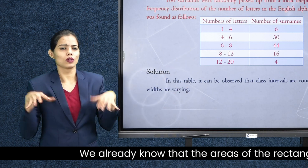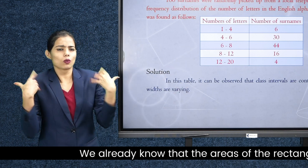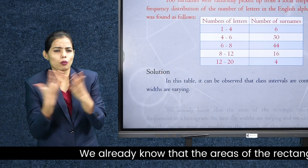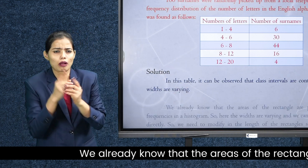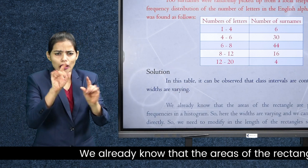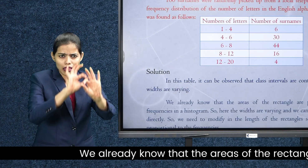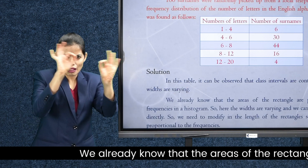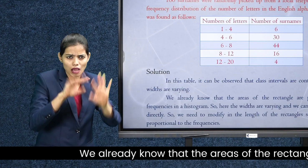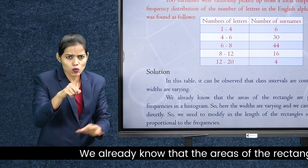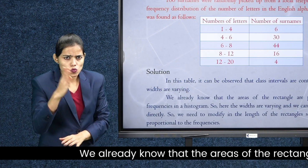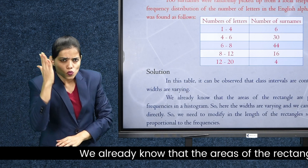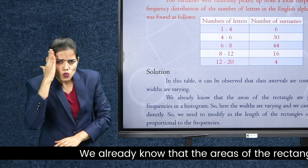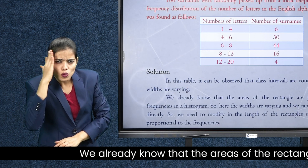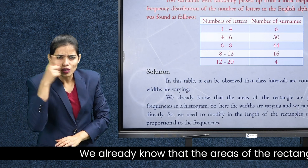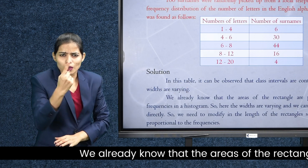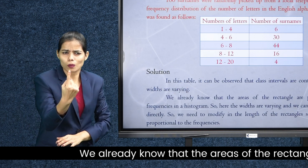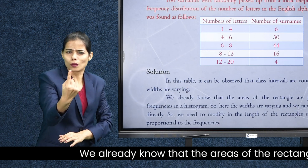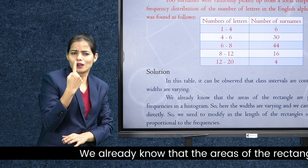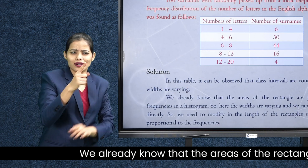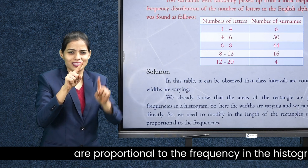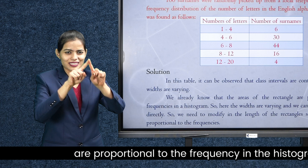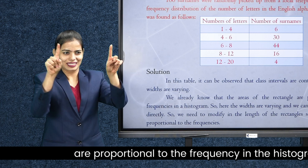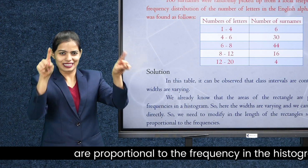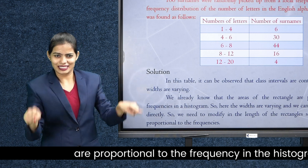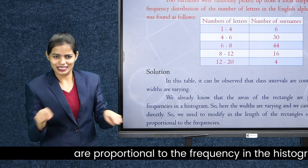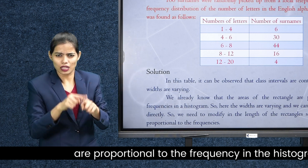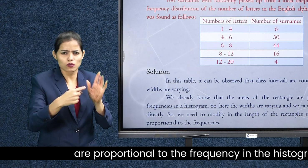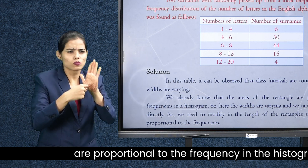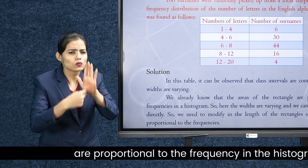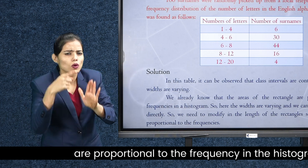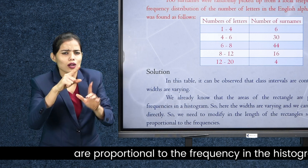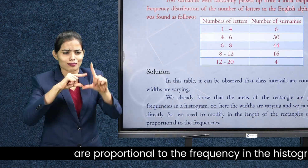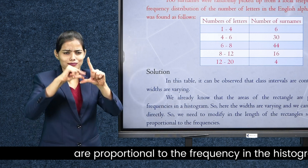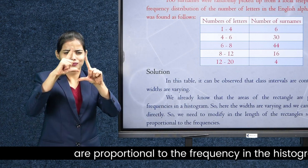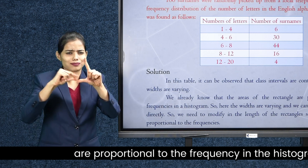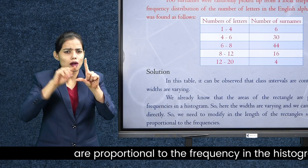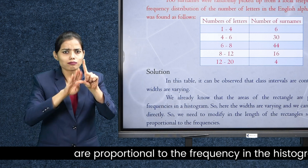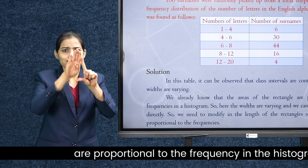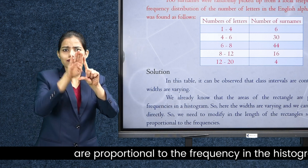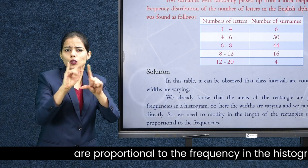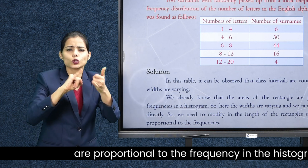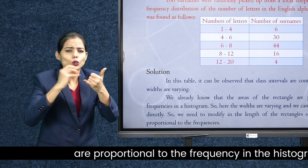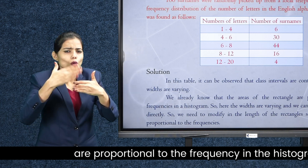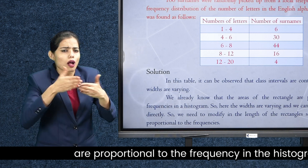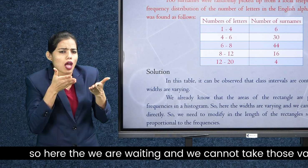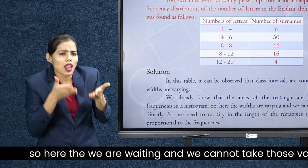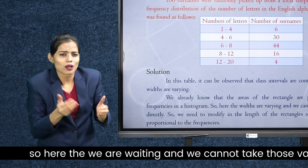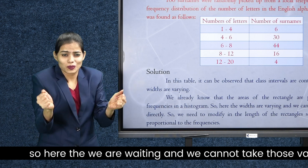We already know that the areas of the rectangle are proportional to the frequency in a histogram. So,